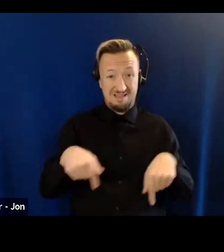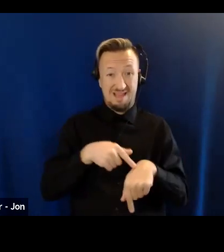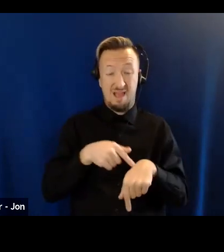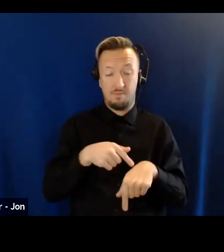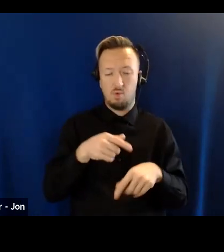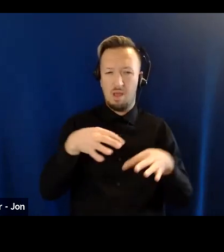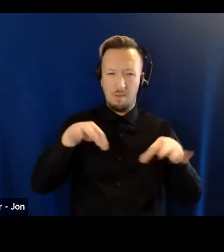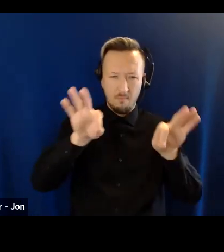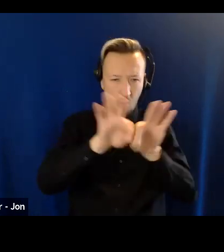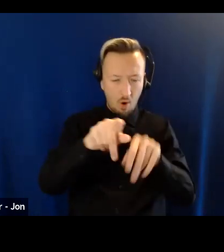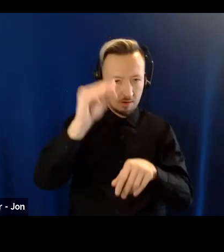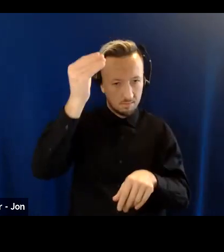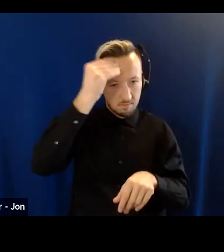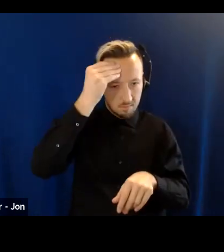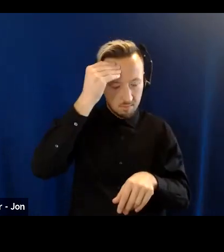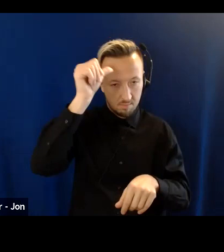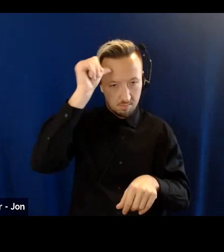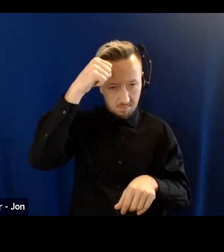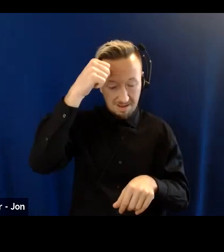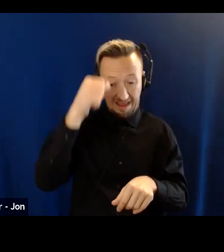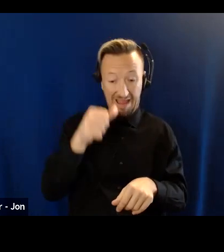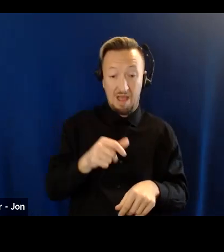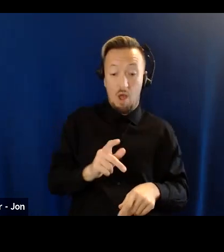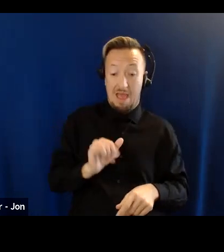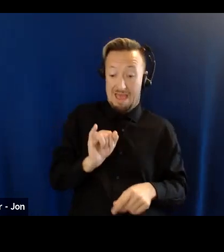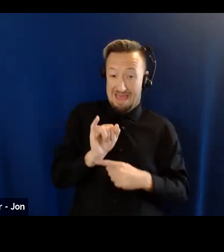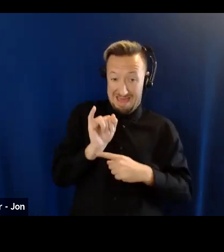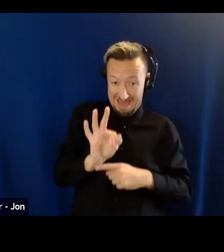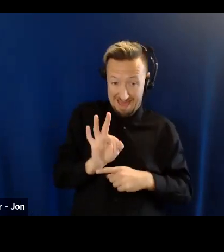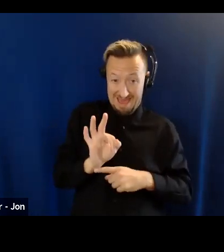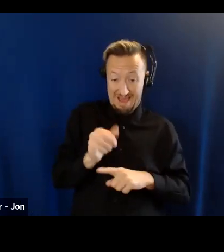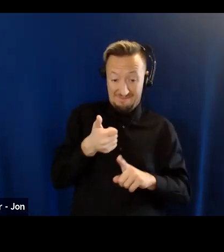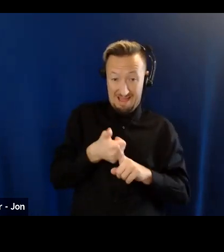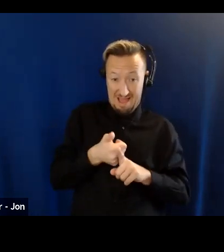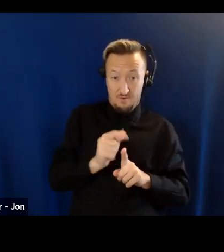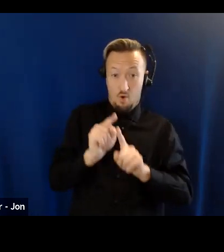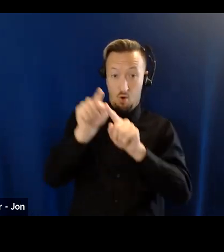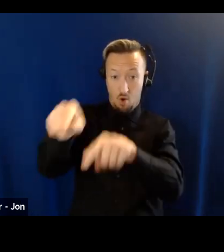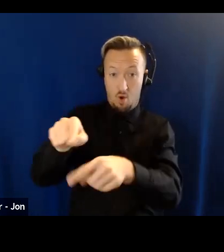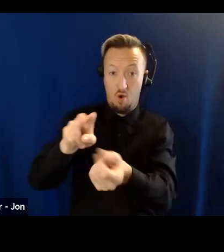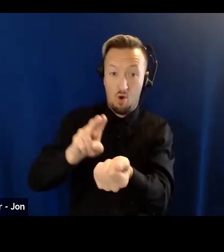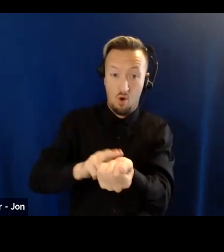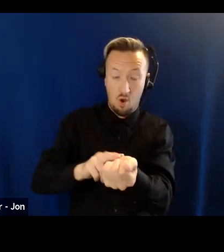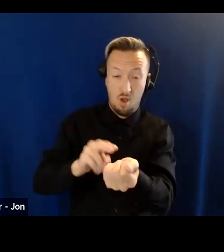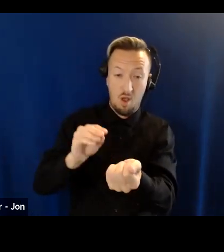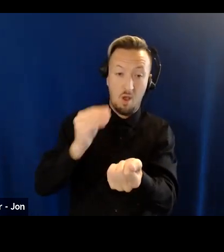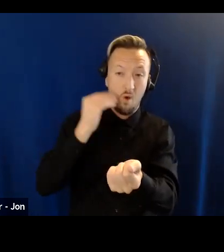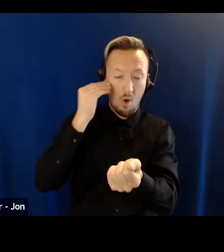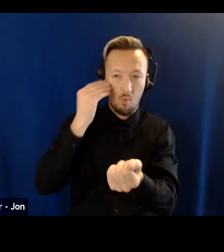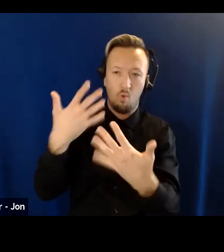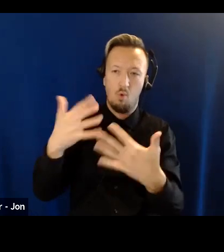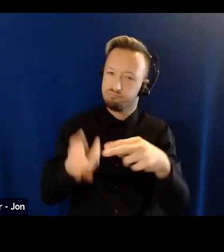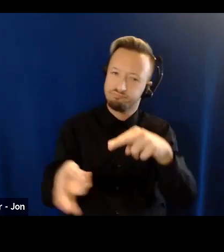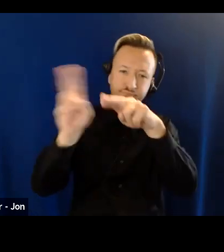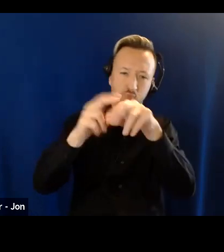likelihood of dying, even huger than they did before COVID-19. So this is a vast problem in 2017 where